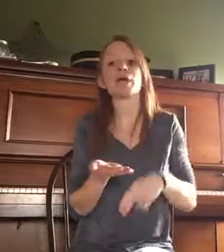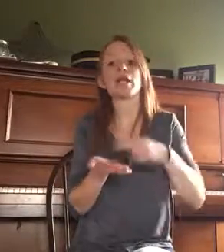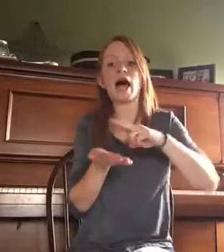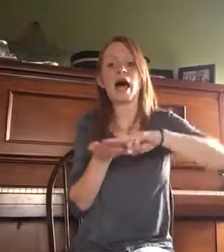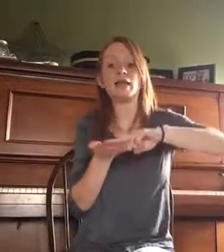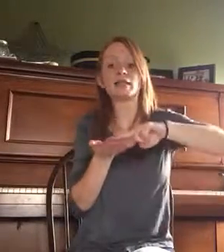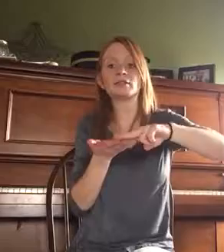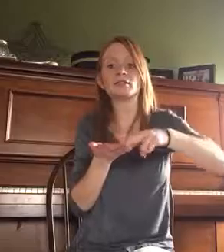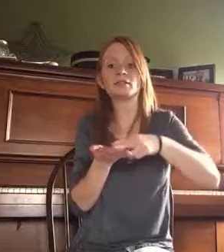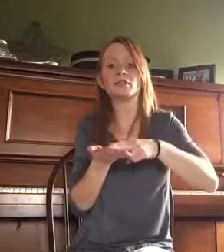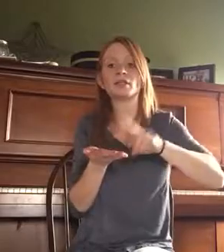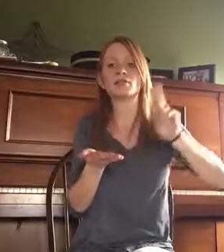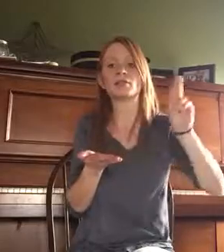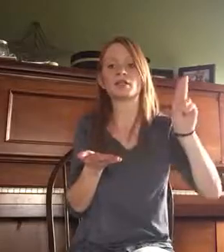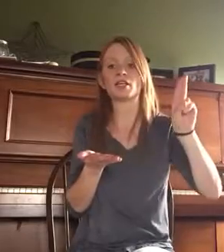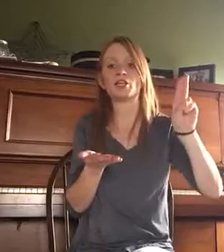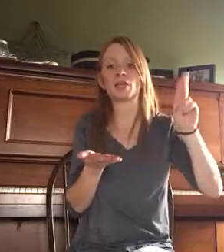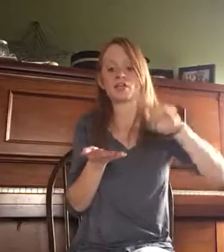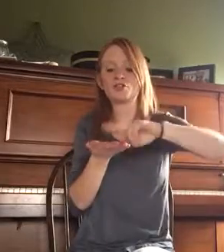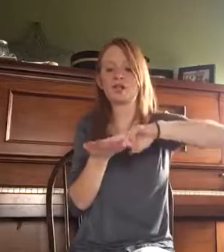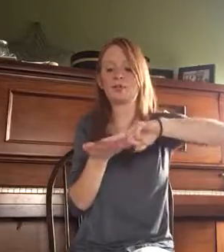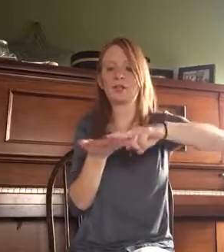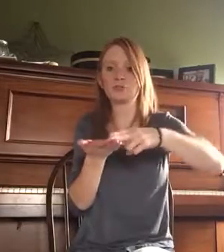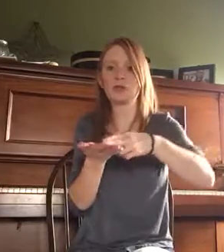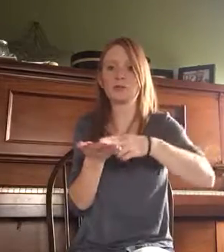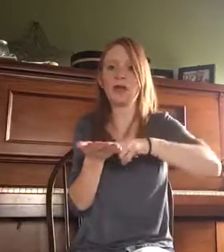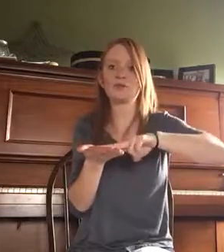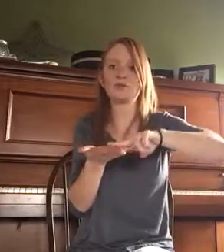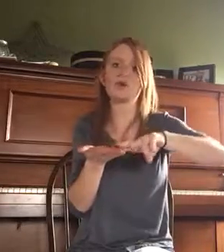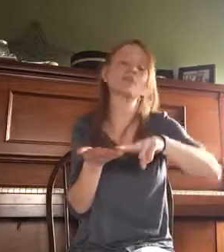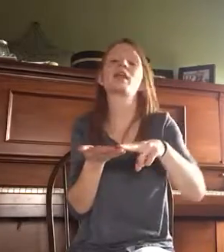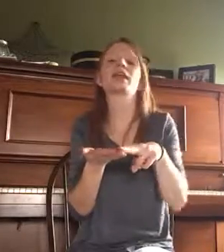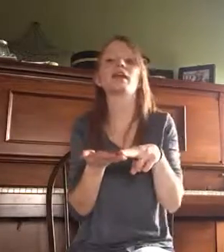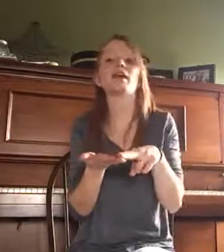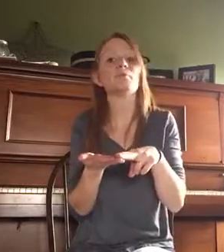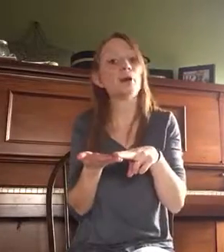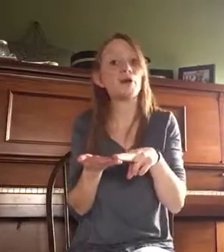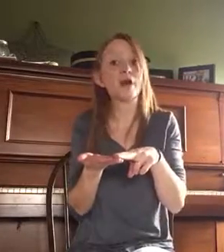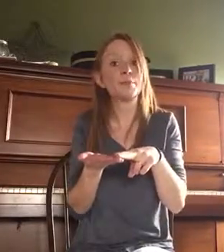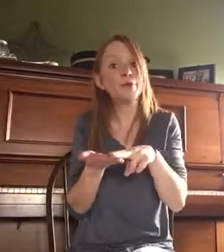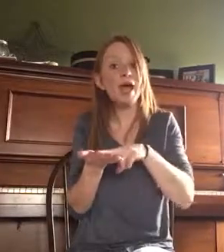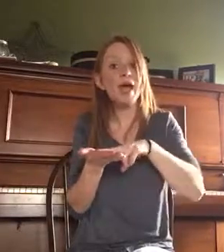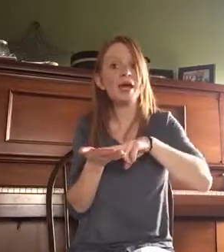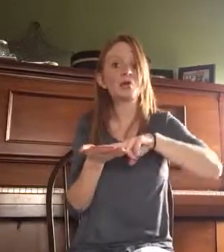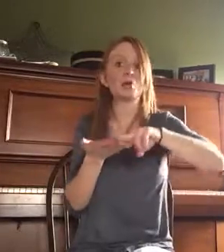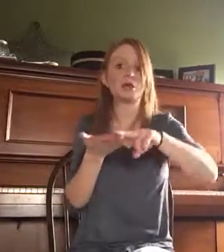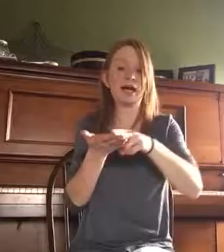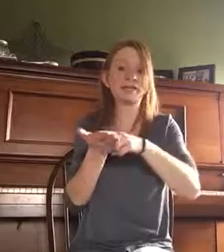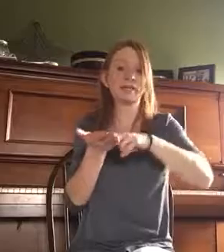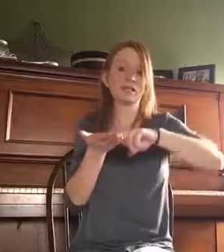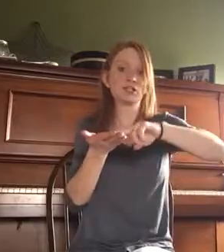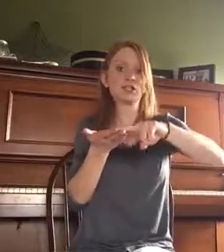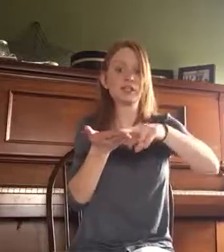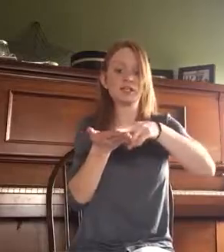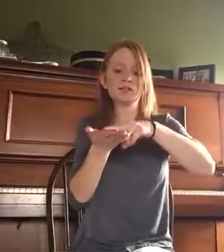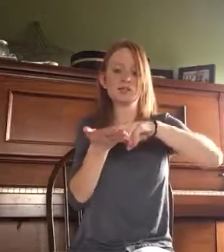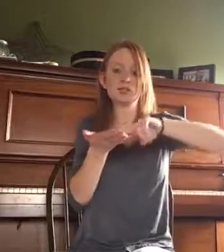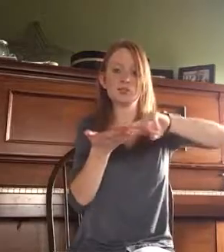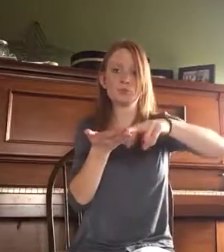spread on, so that's that U hand shape, kind of spread it back and forth, like butter on bread or icing on a cookie,